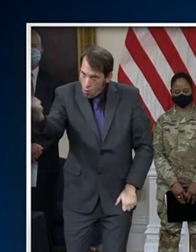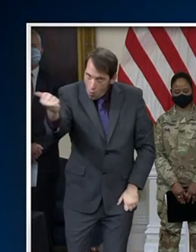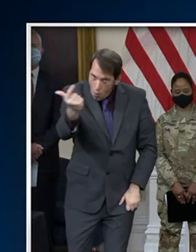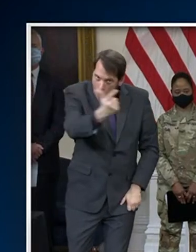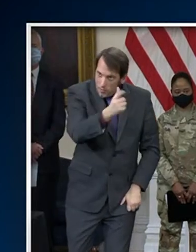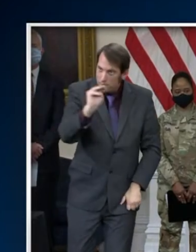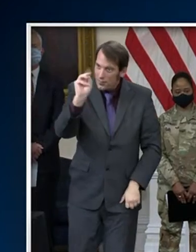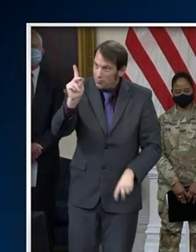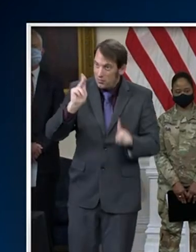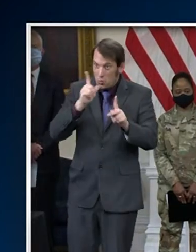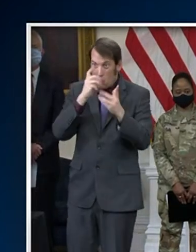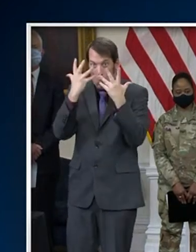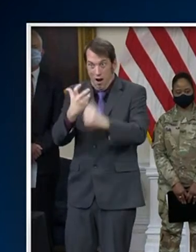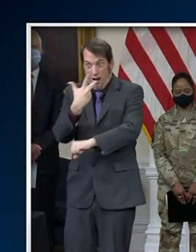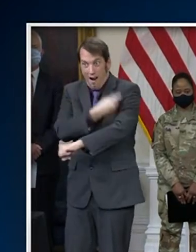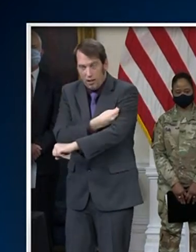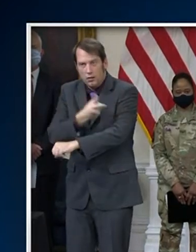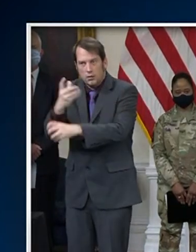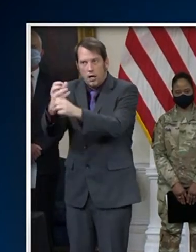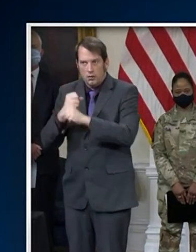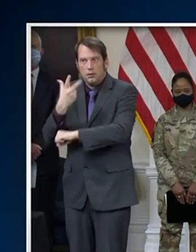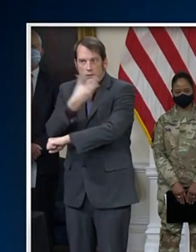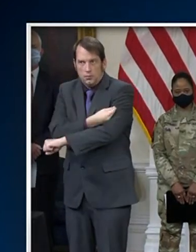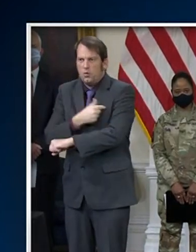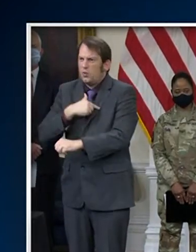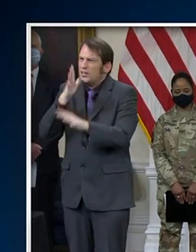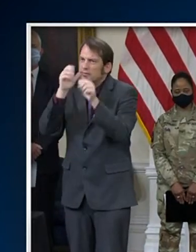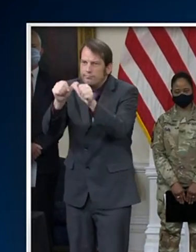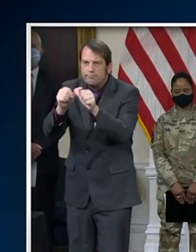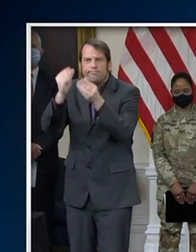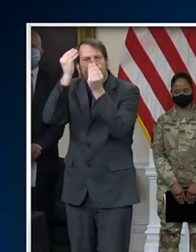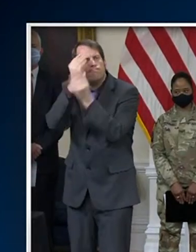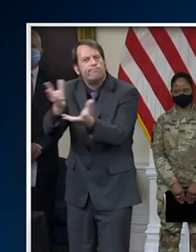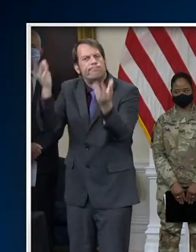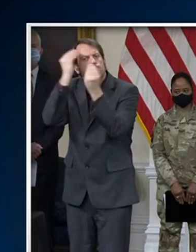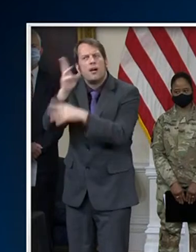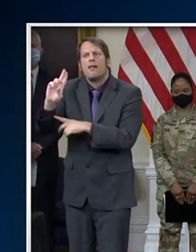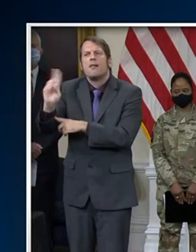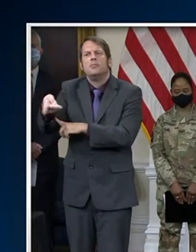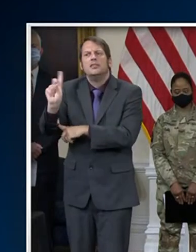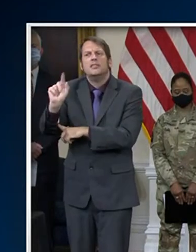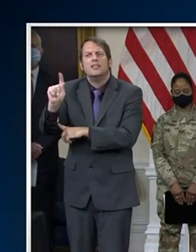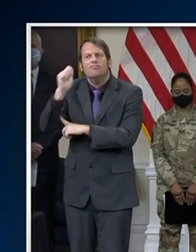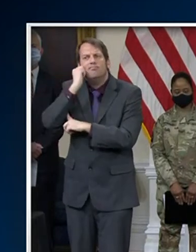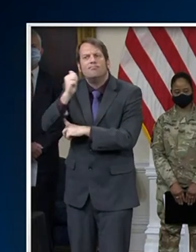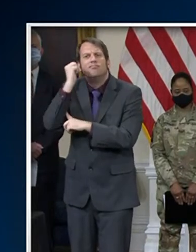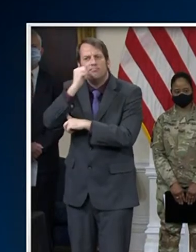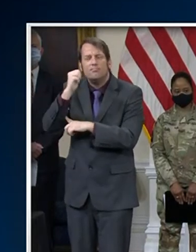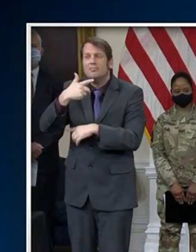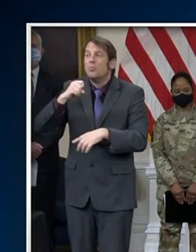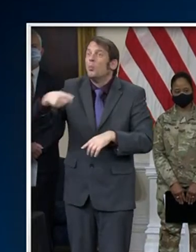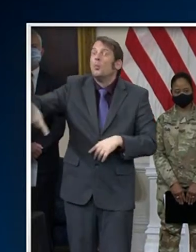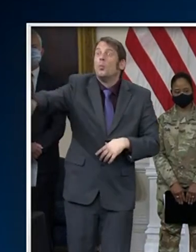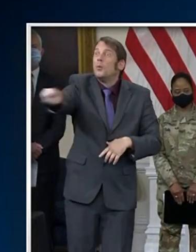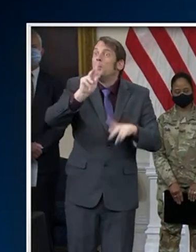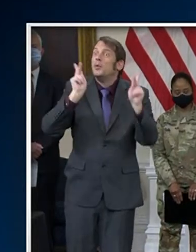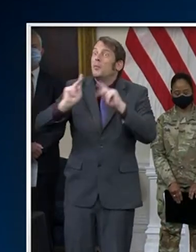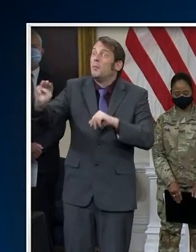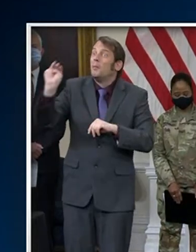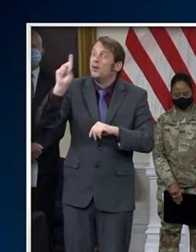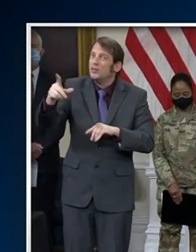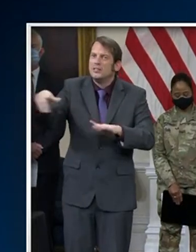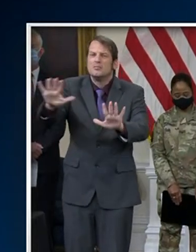will continue to provide daily updates on the progress, and we urge Marylanders to please remain